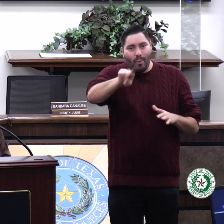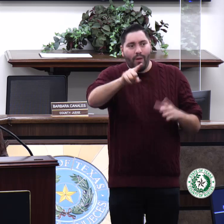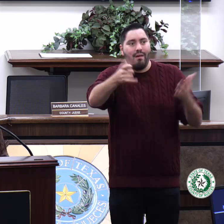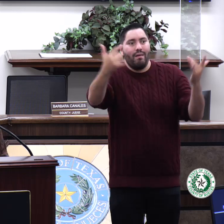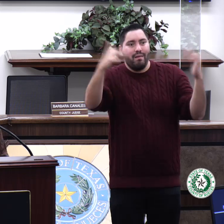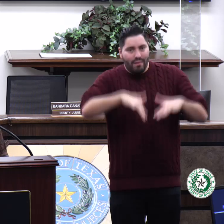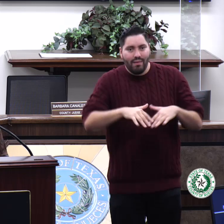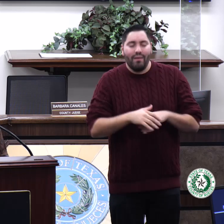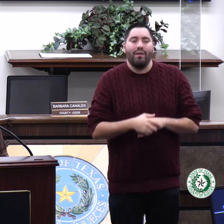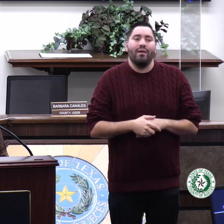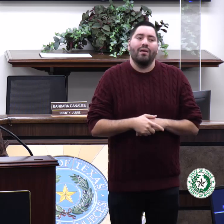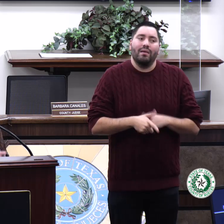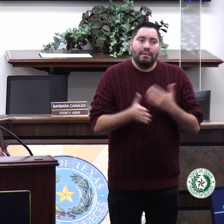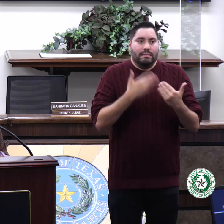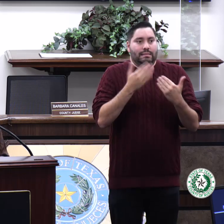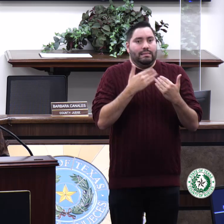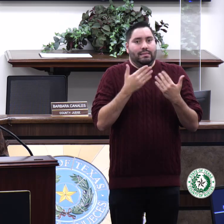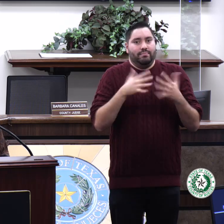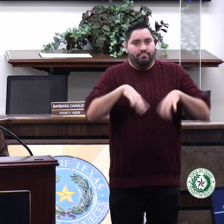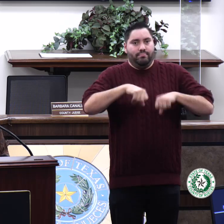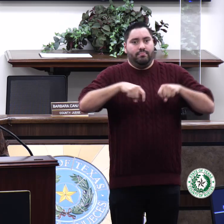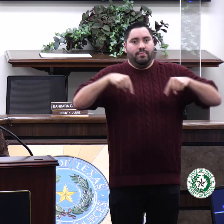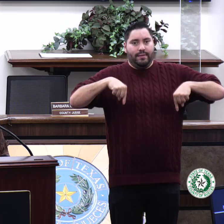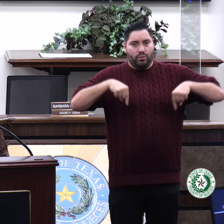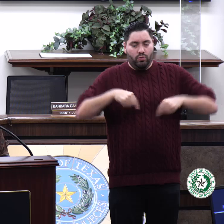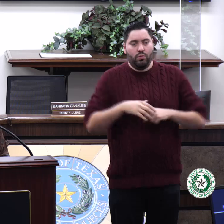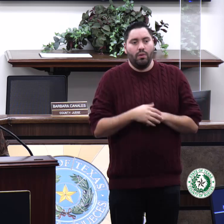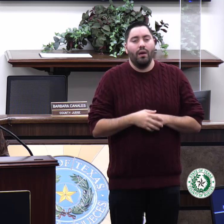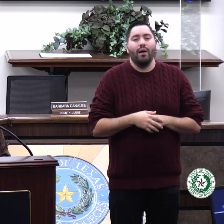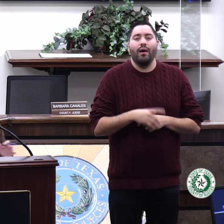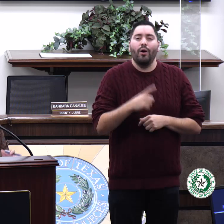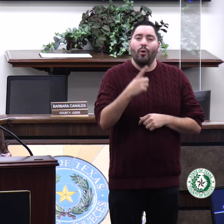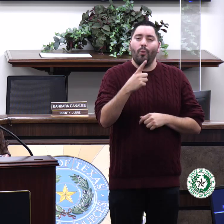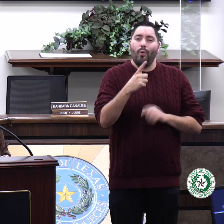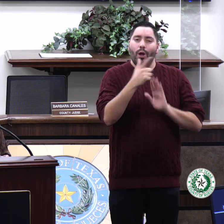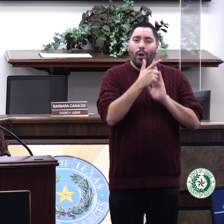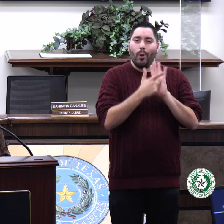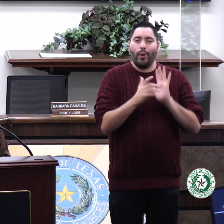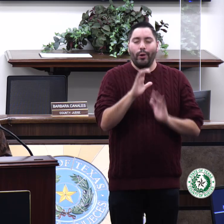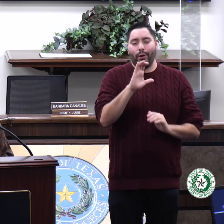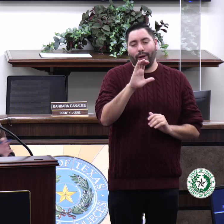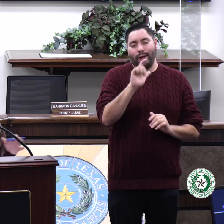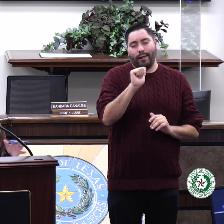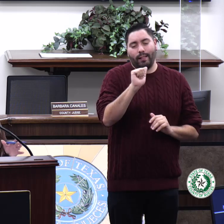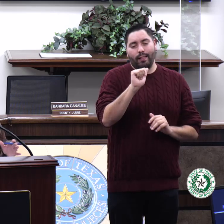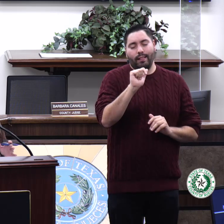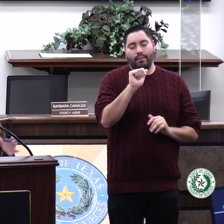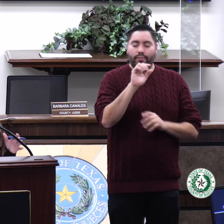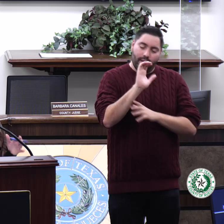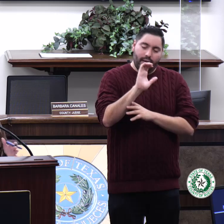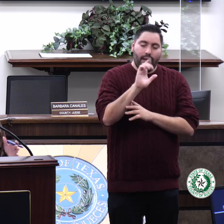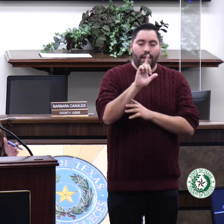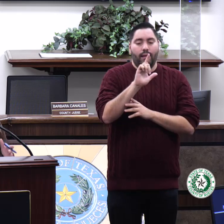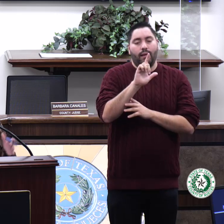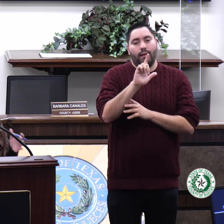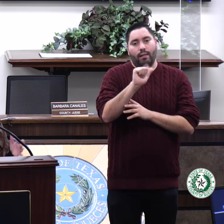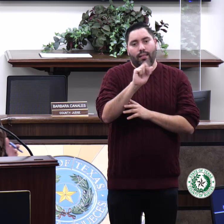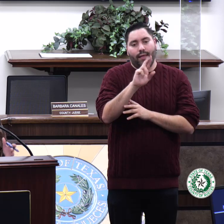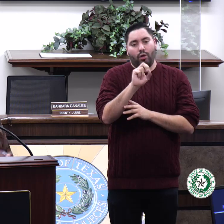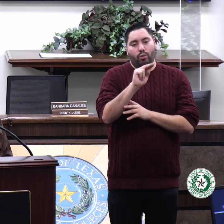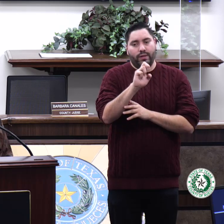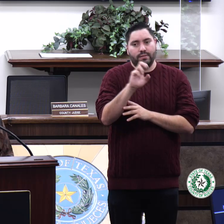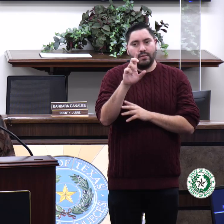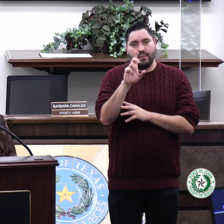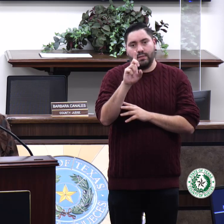an easy transition. And so I'm reminded of a famous lawyer named Clarence Darrow. Almost every young lawyer